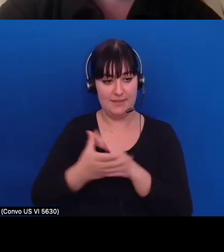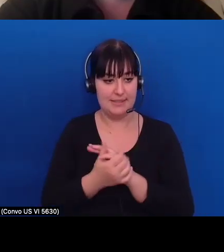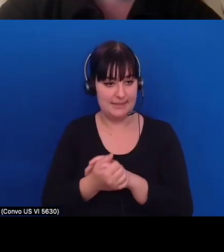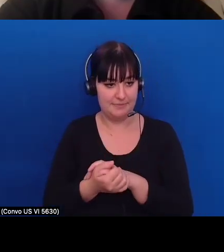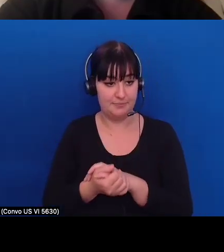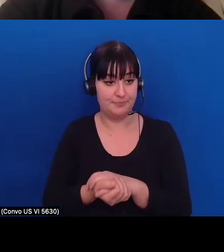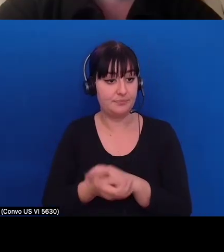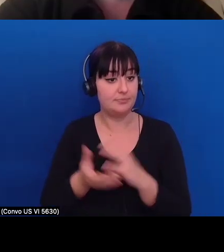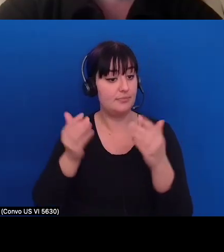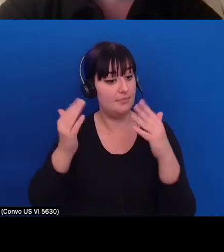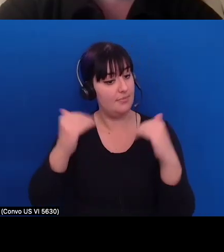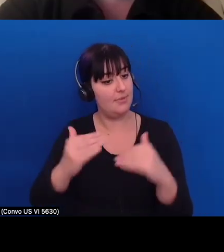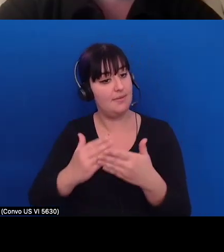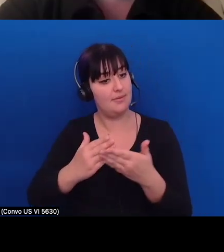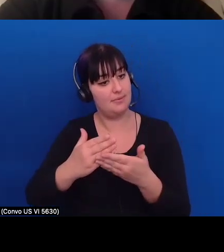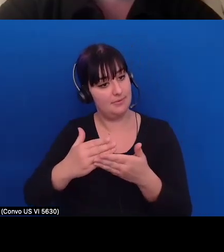next section,